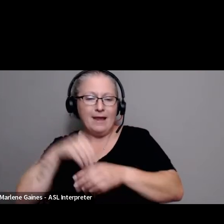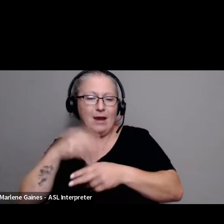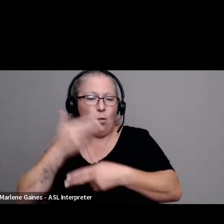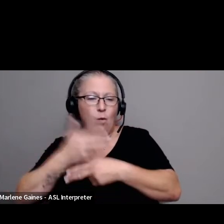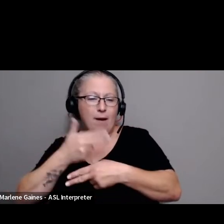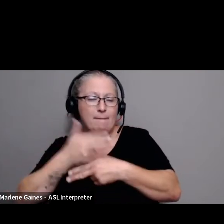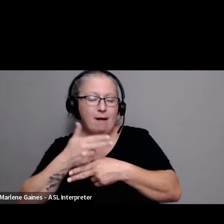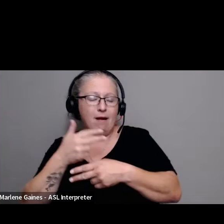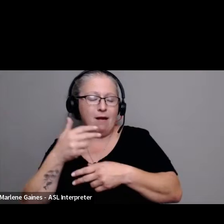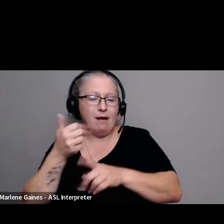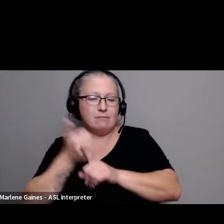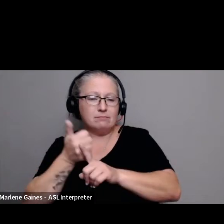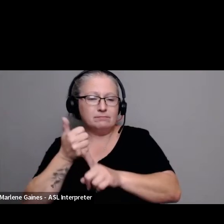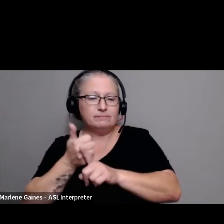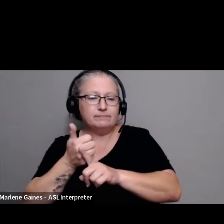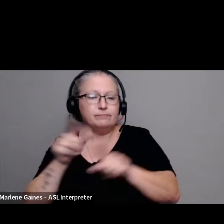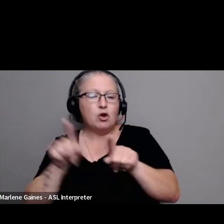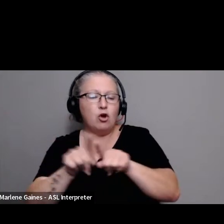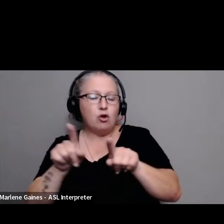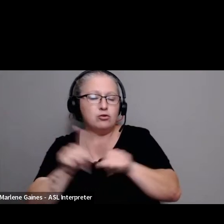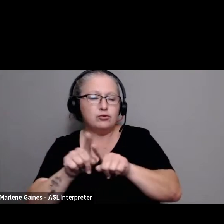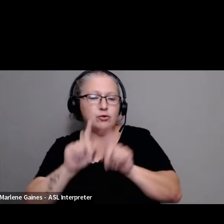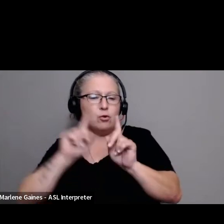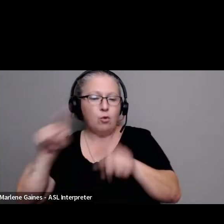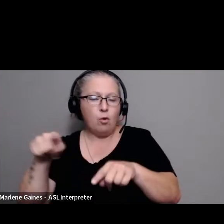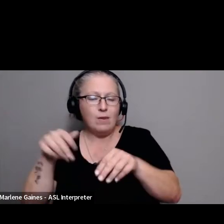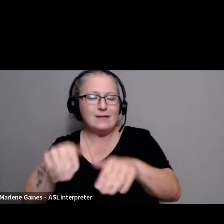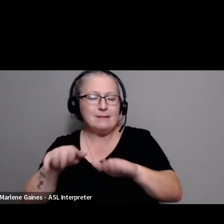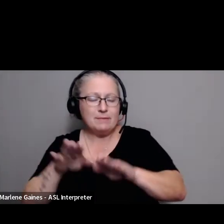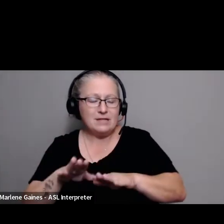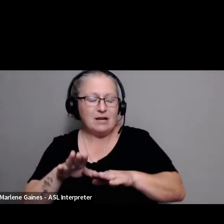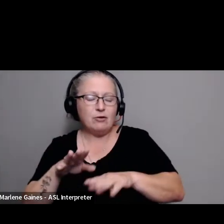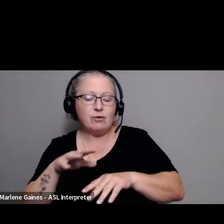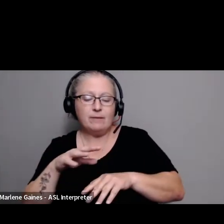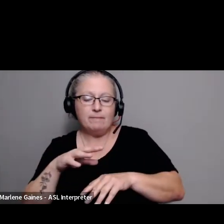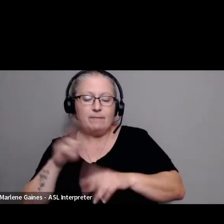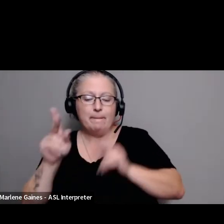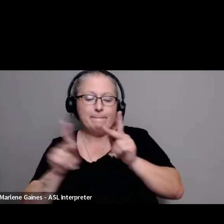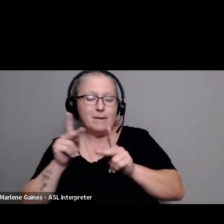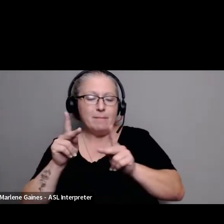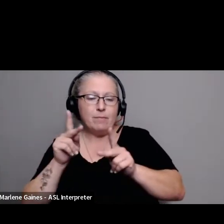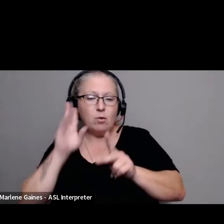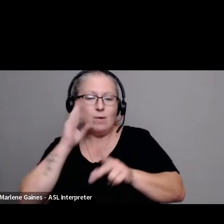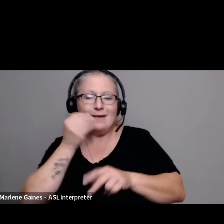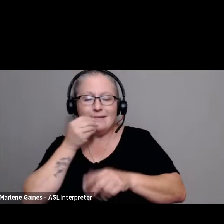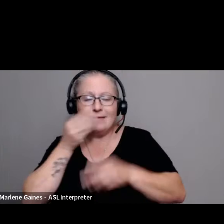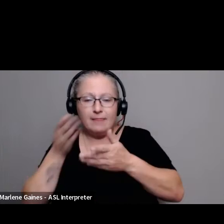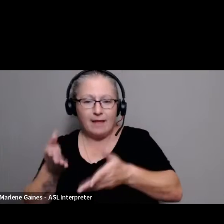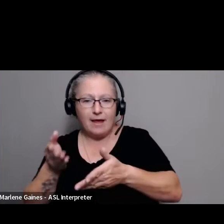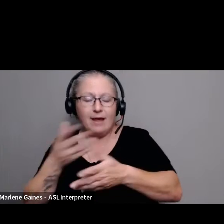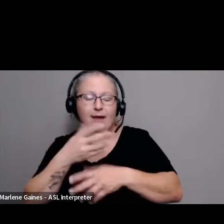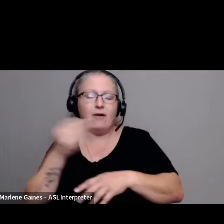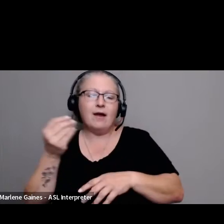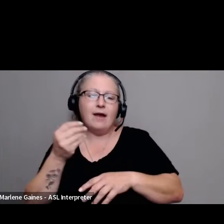that also goes to the cemetery, and people will eat there and